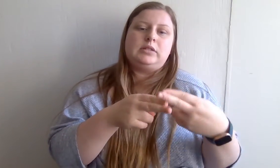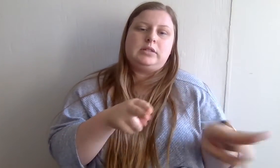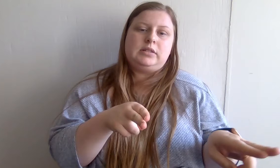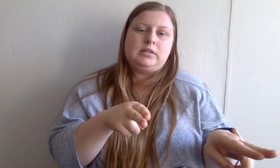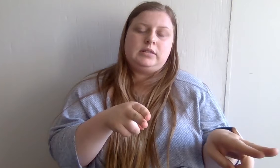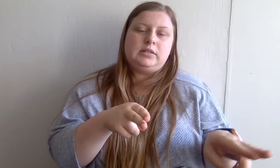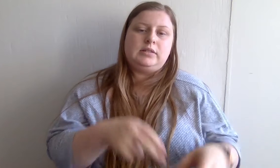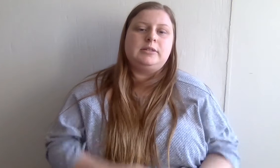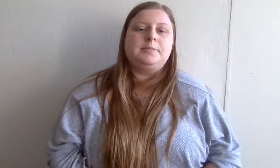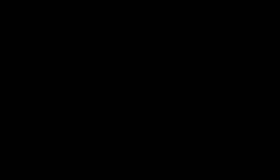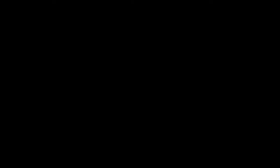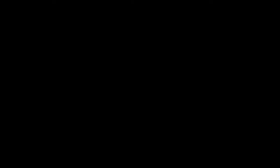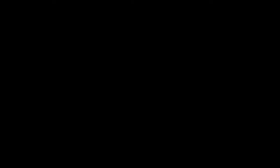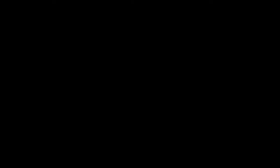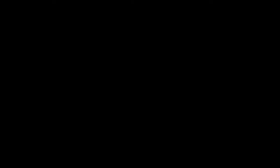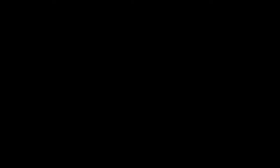Children can respond to where questions.